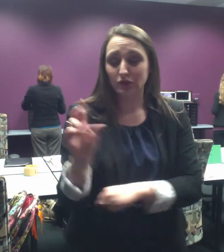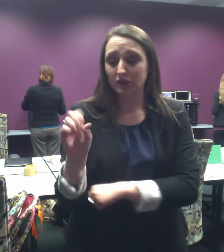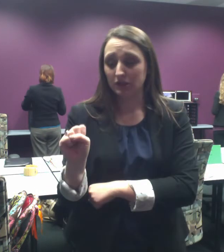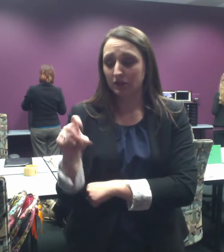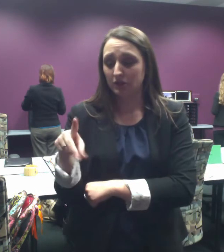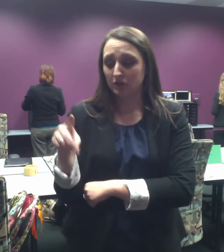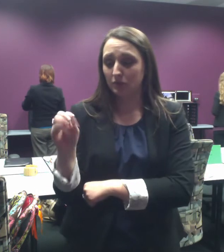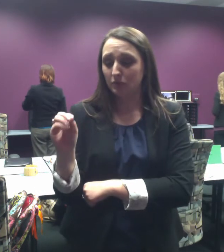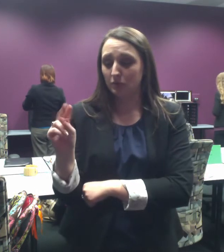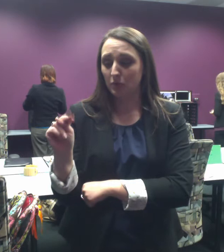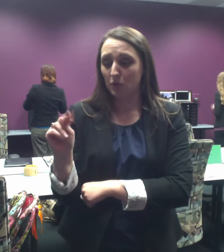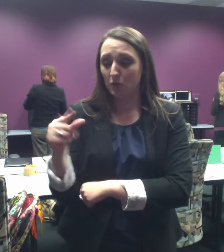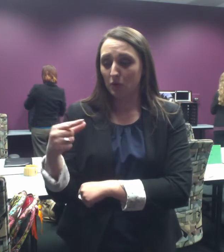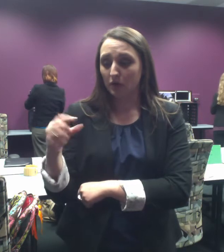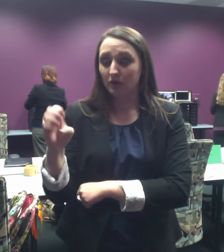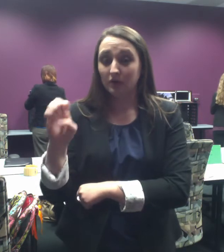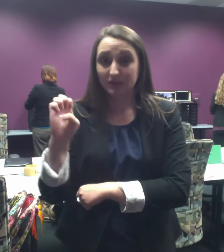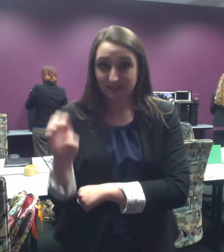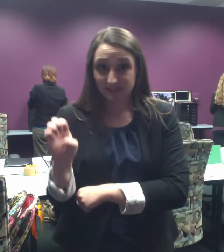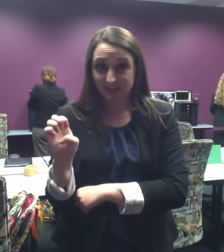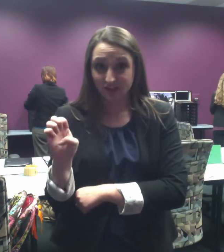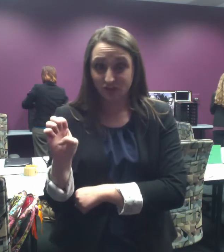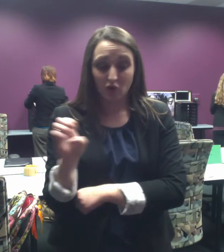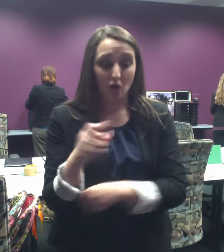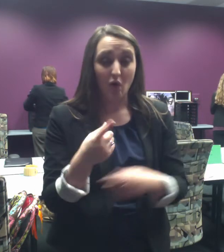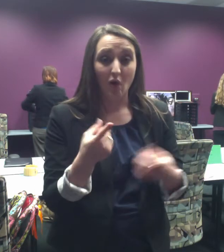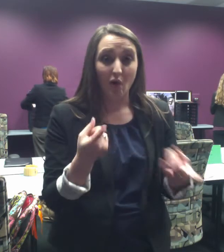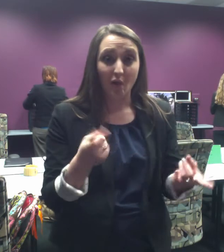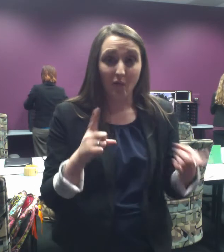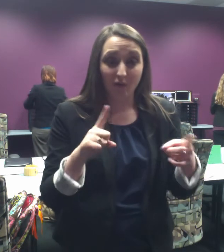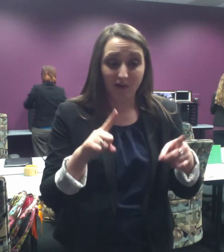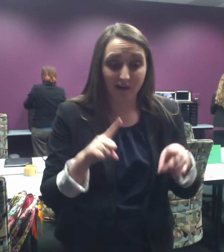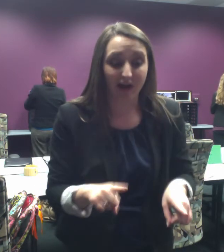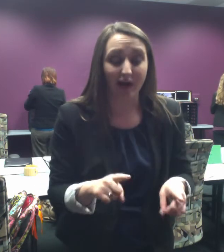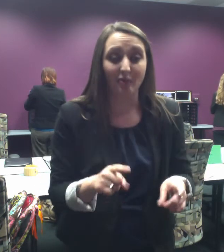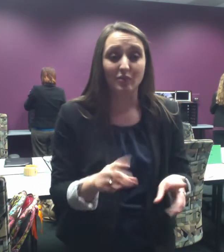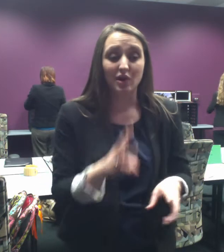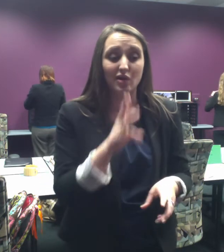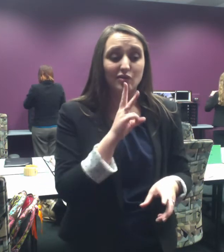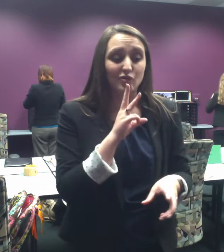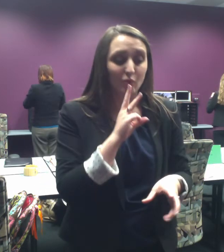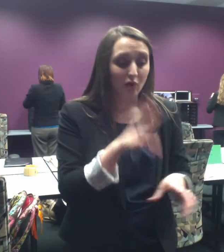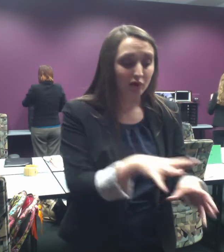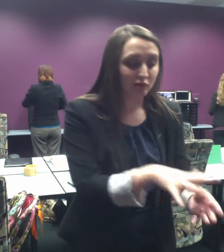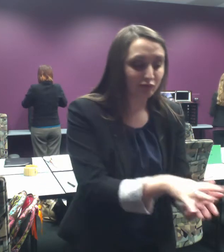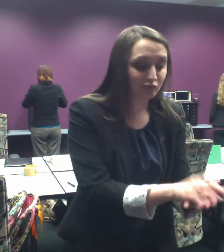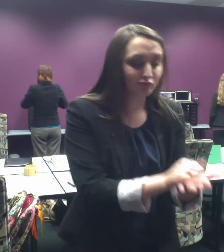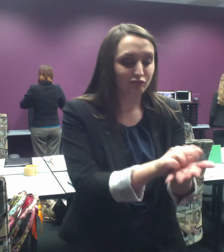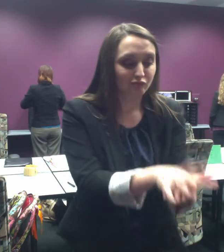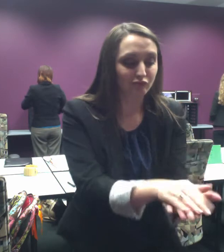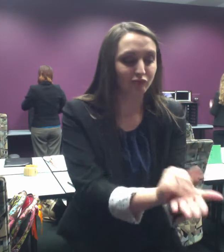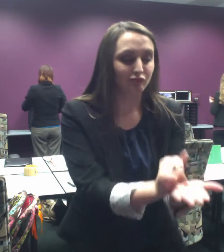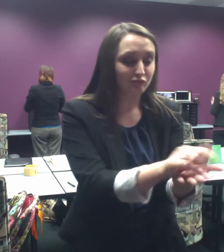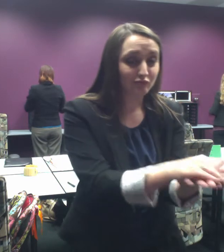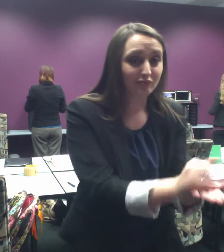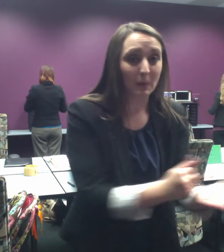And once it gets saturated, it can't hold anymore. And it gets to the point where it's saturated and hold it up, what will it probably do? It's going to drip.